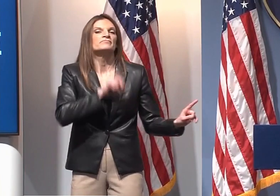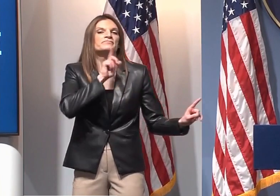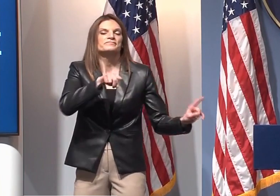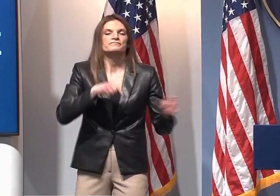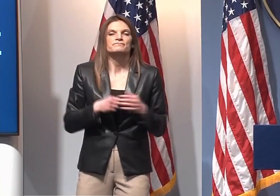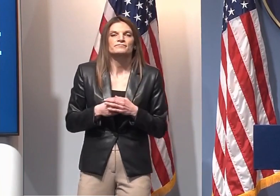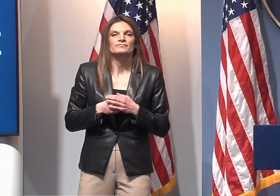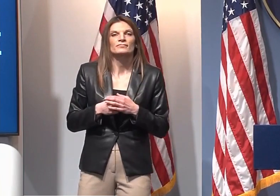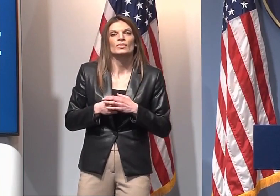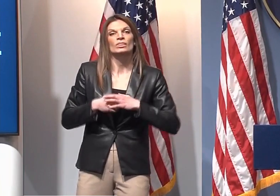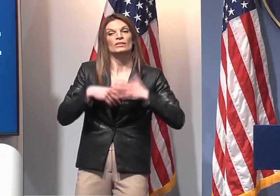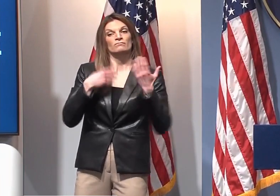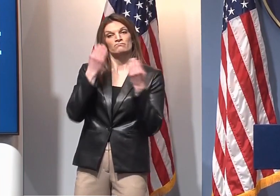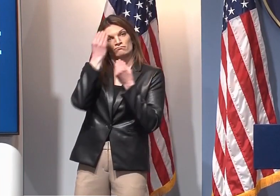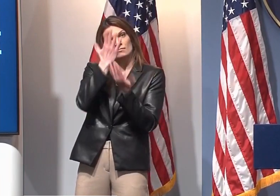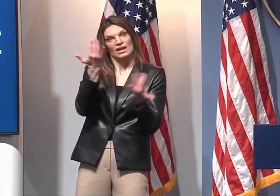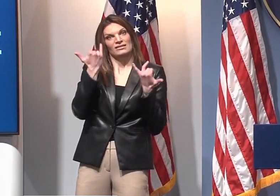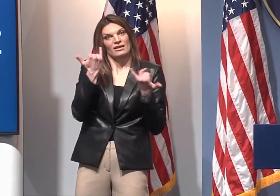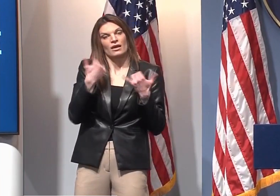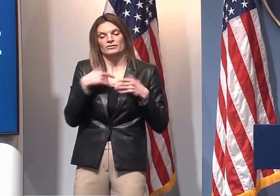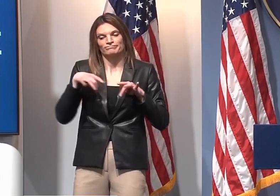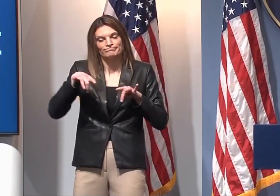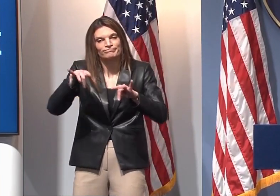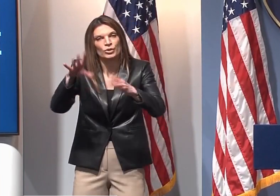our disposal that can most